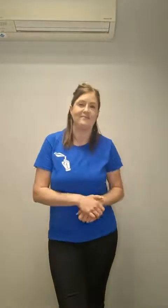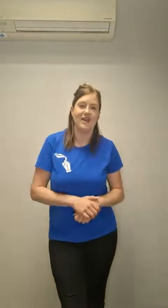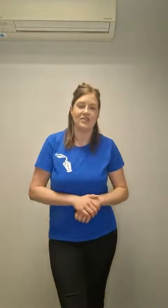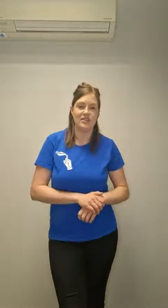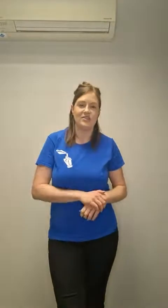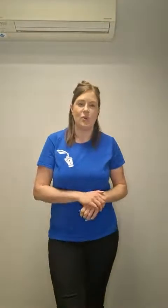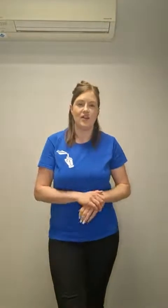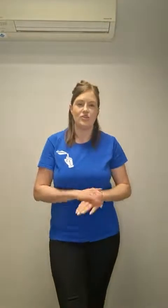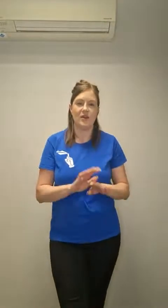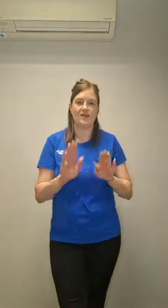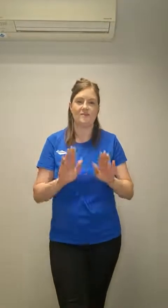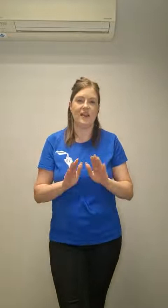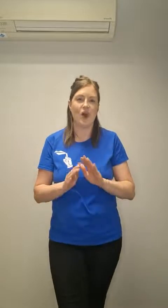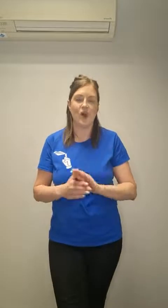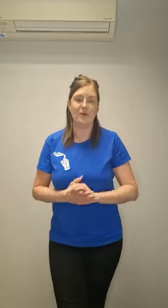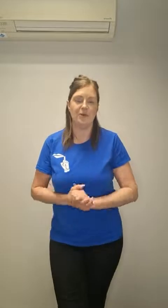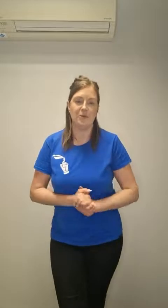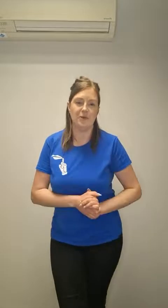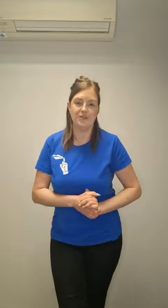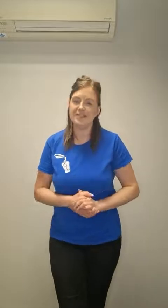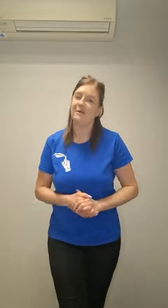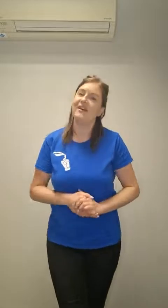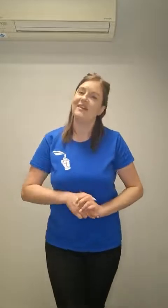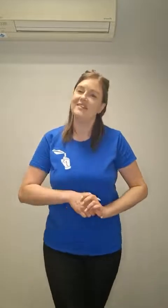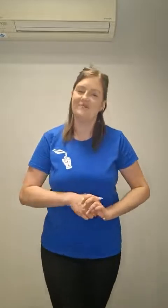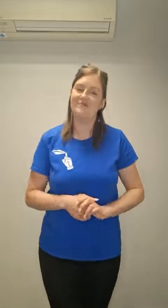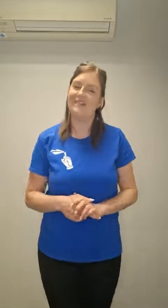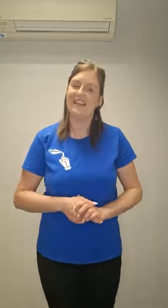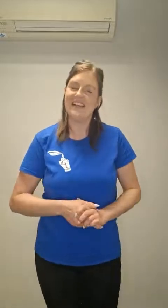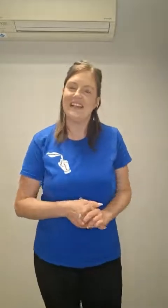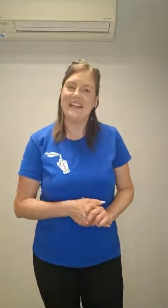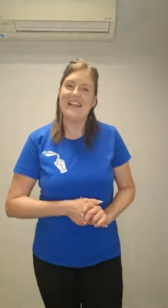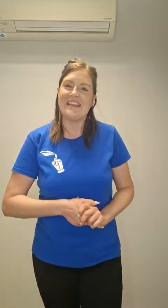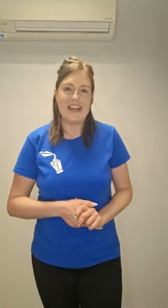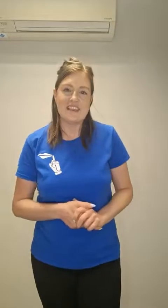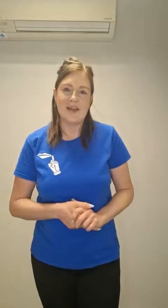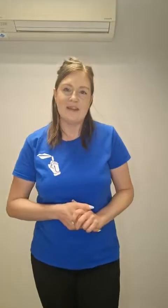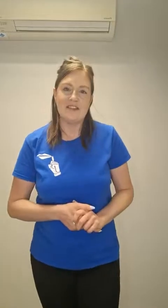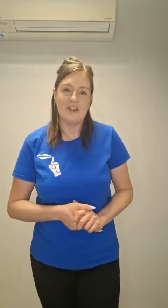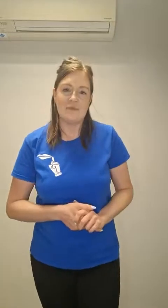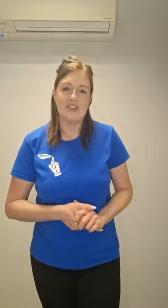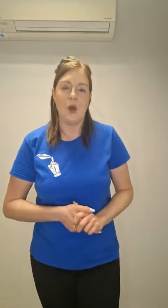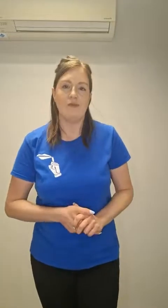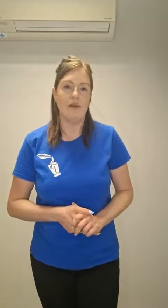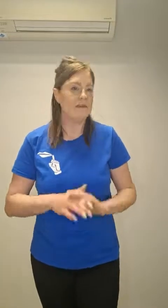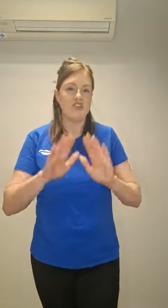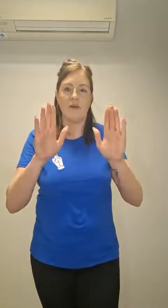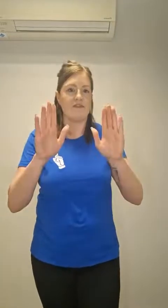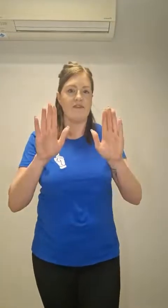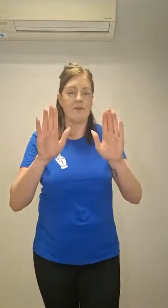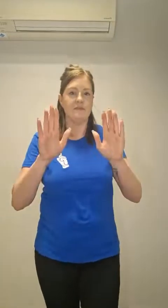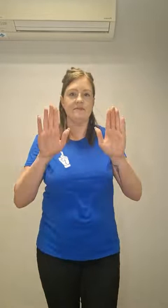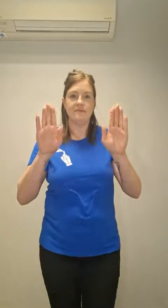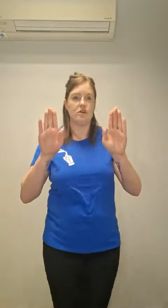Actually quite enjoying being at home a little bit more, which is quite nice. The next I'm going to teach you is golf. It's not for everyone. Don't shoot